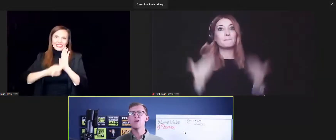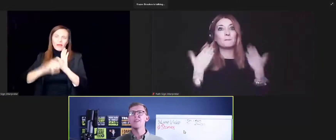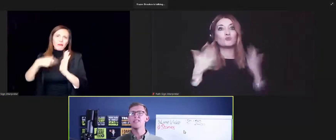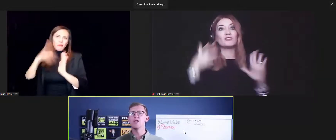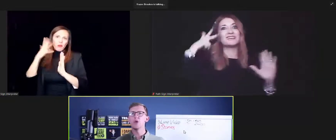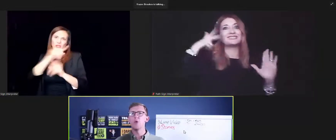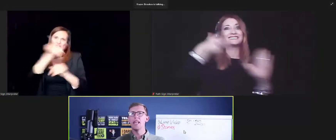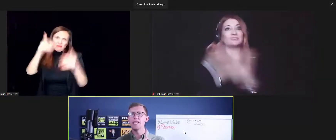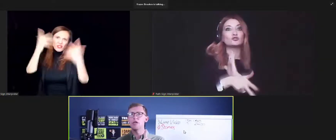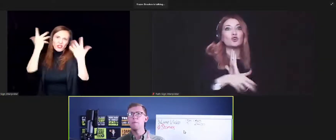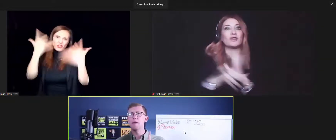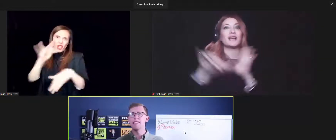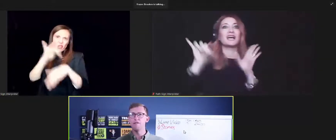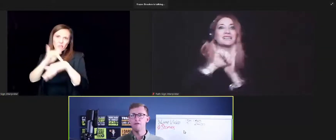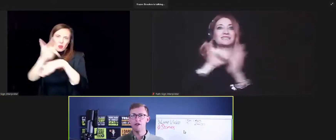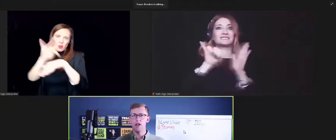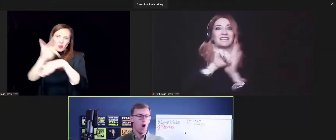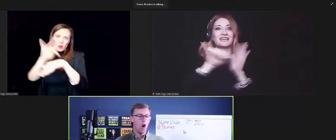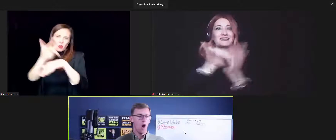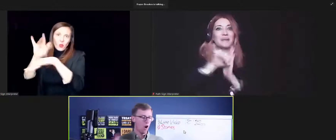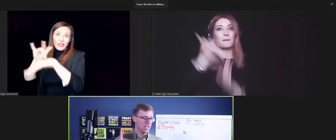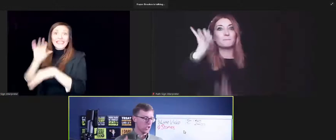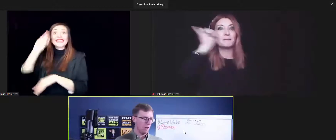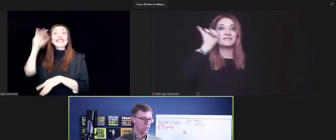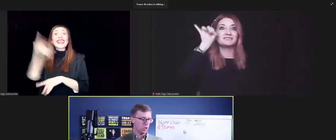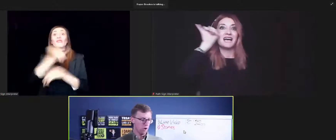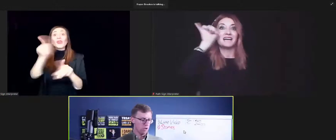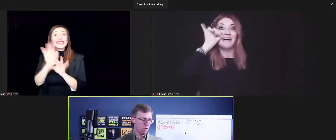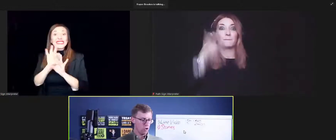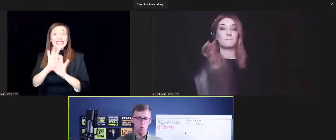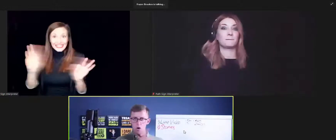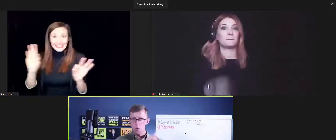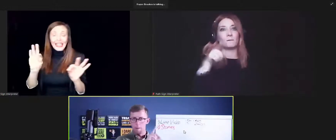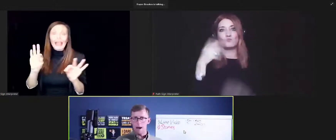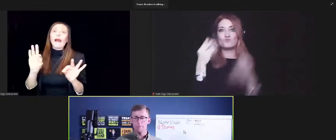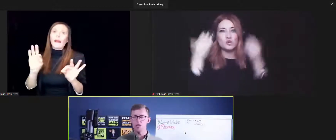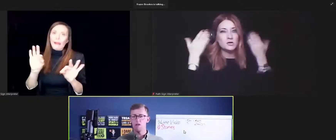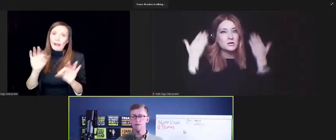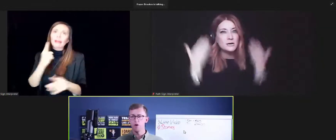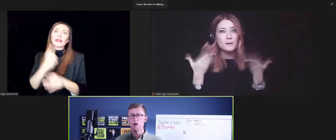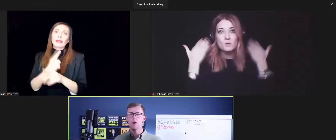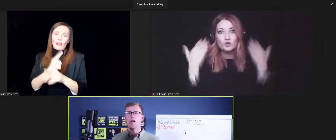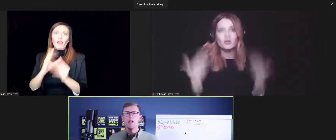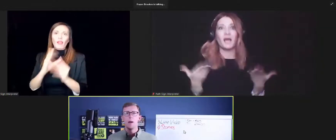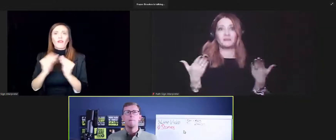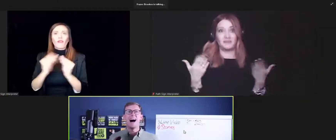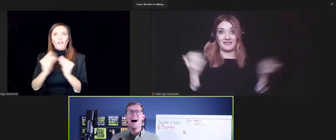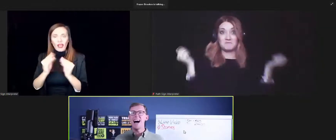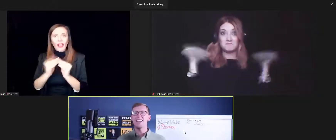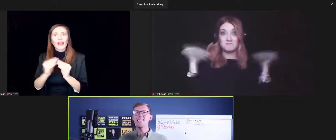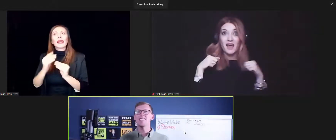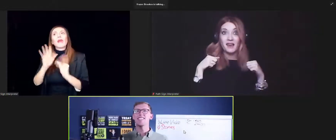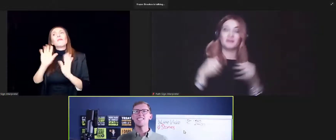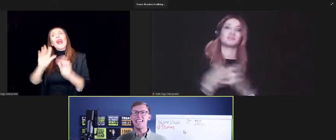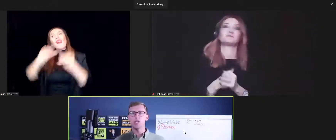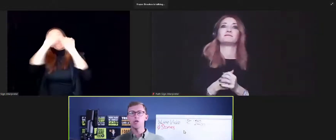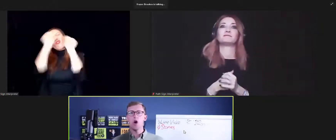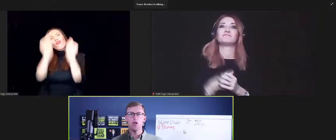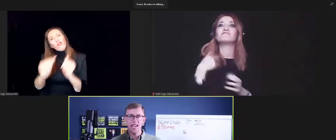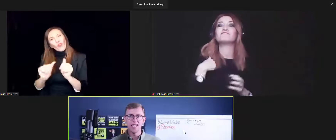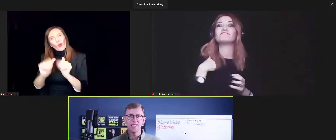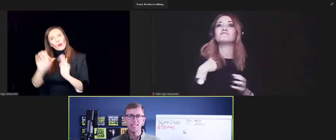that you need to do a little bit different on Instagram stories, and I'll map this out for you. Behind the